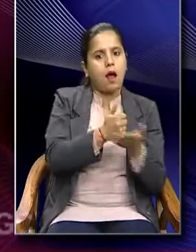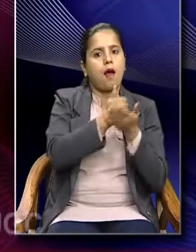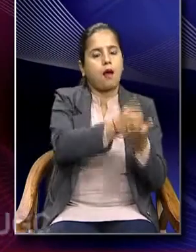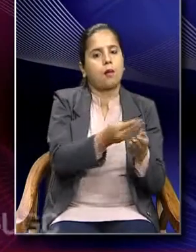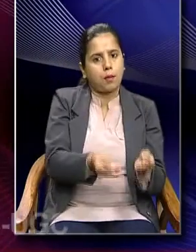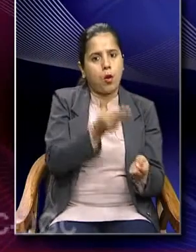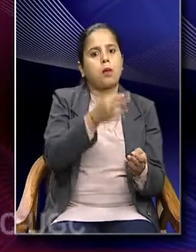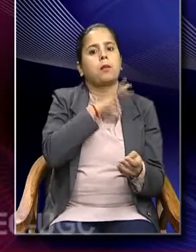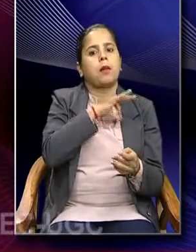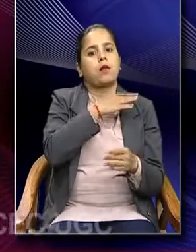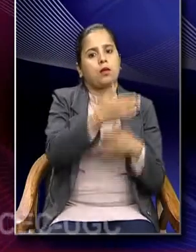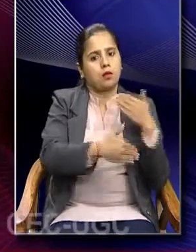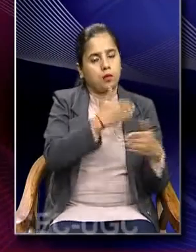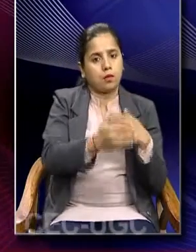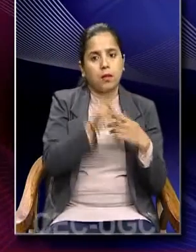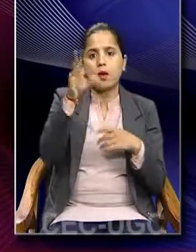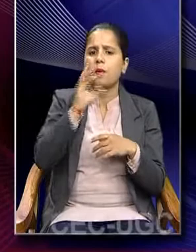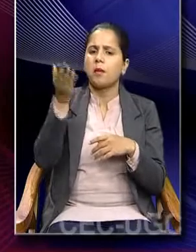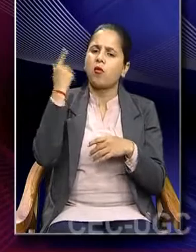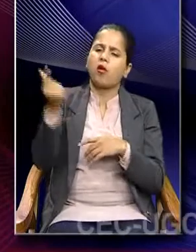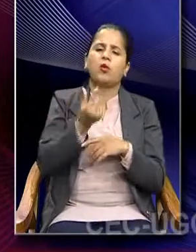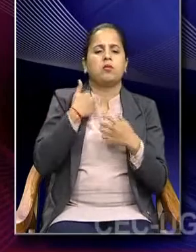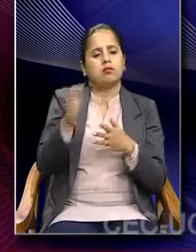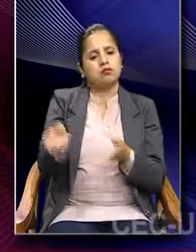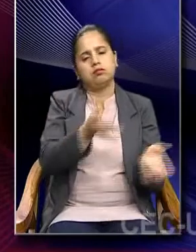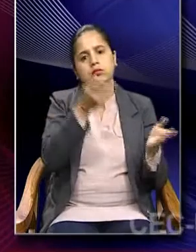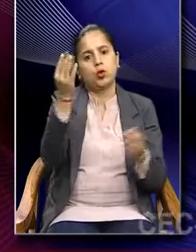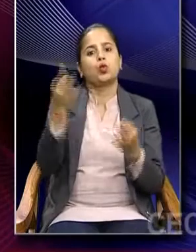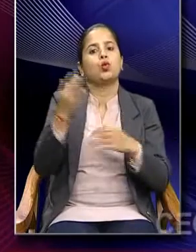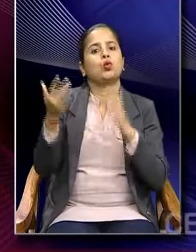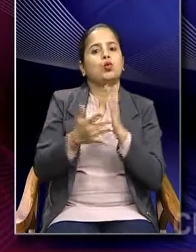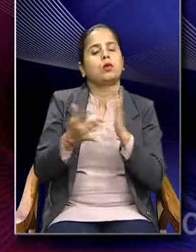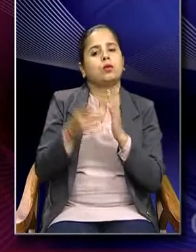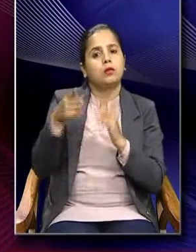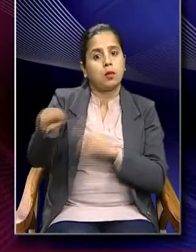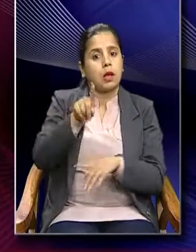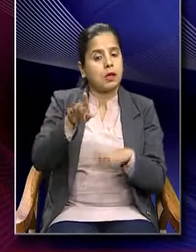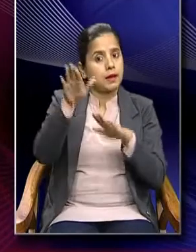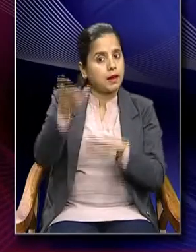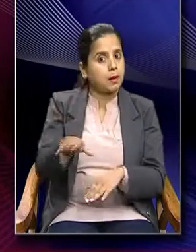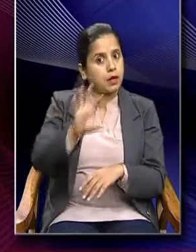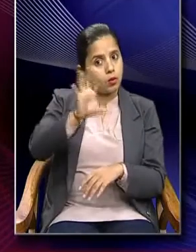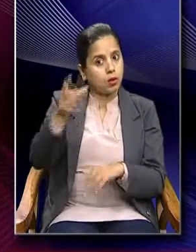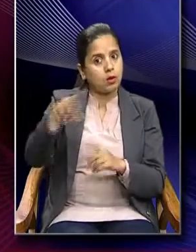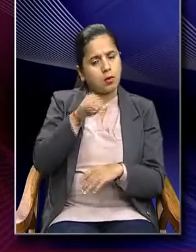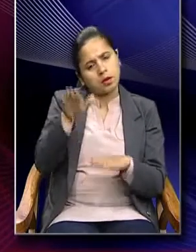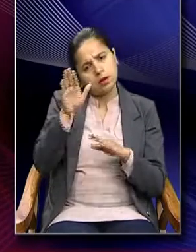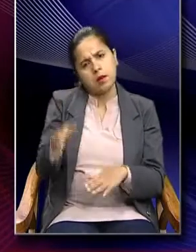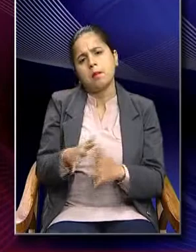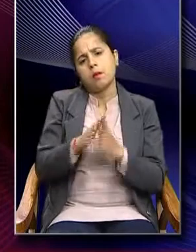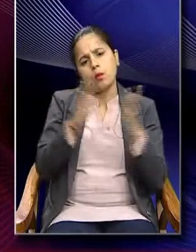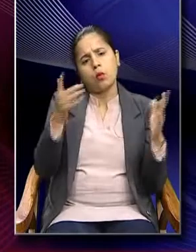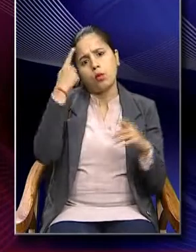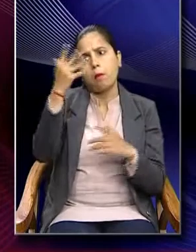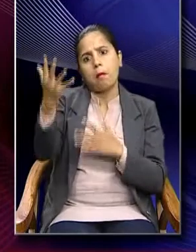more profits. Apart from that, the dependent countries, they largely remain dependent on